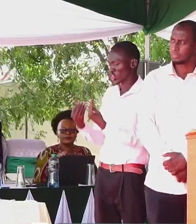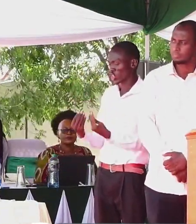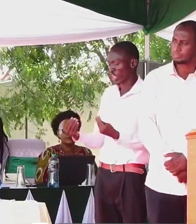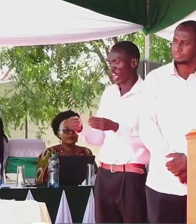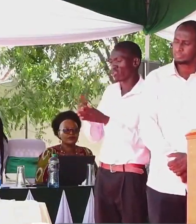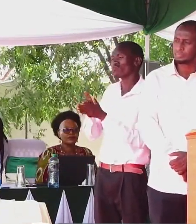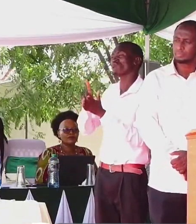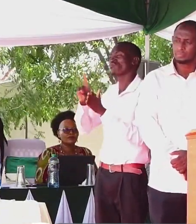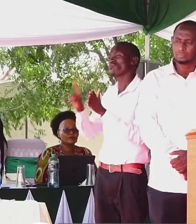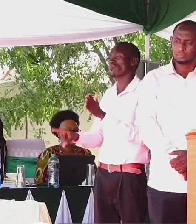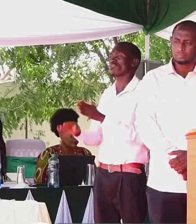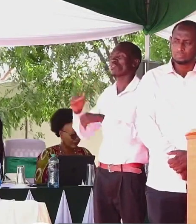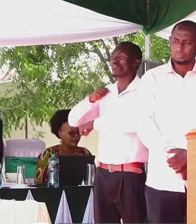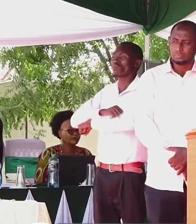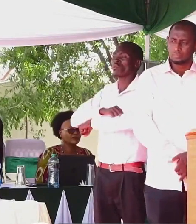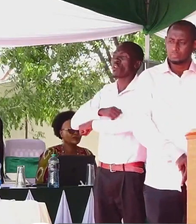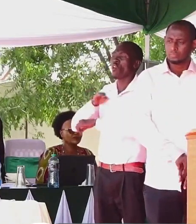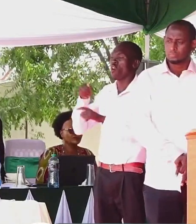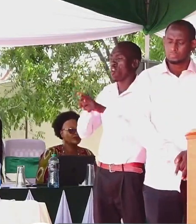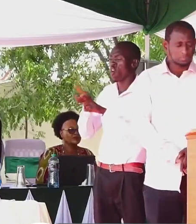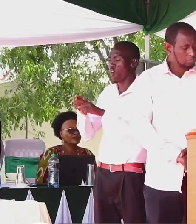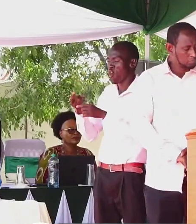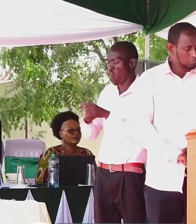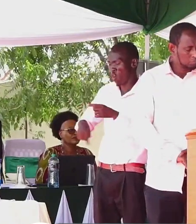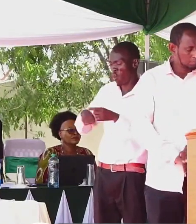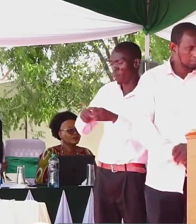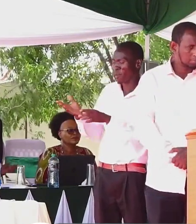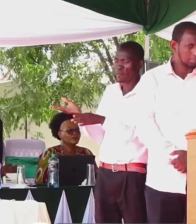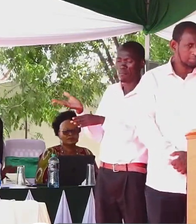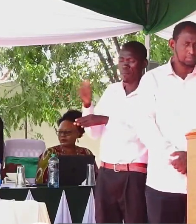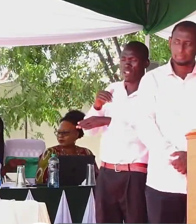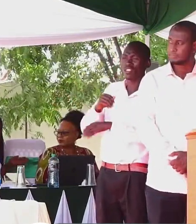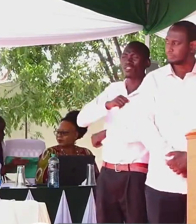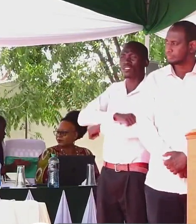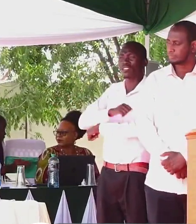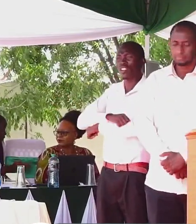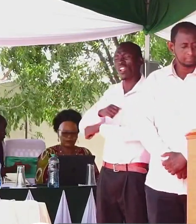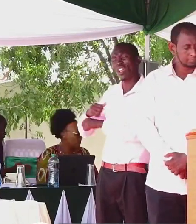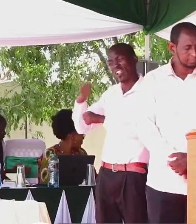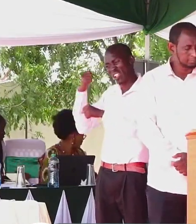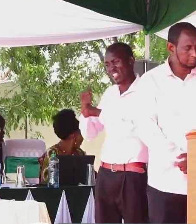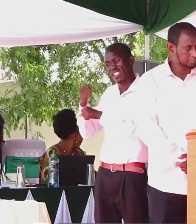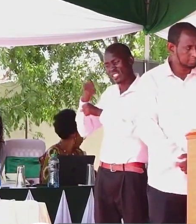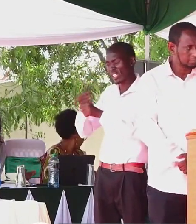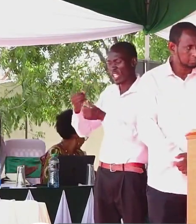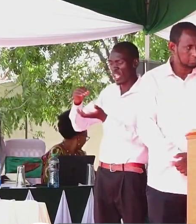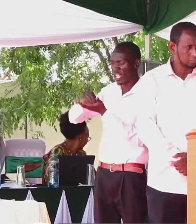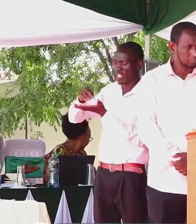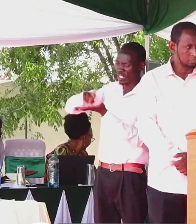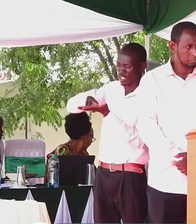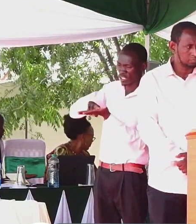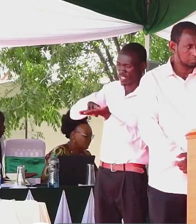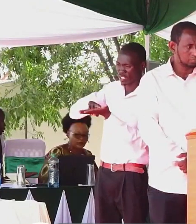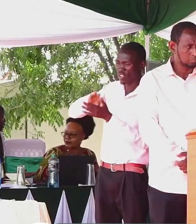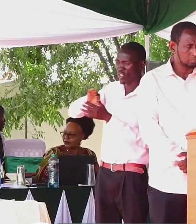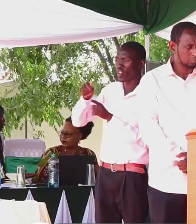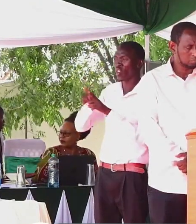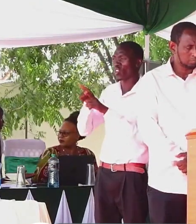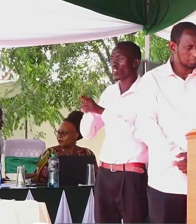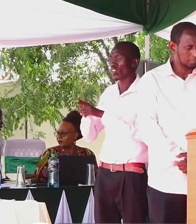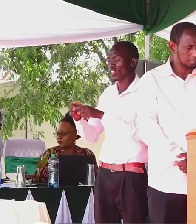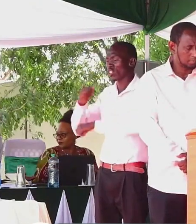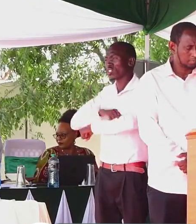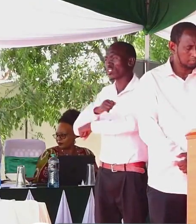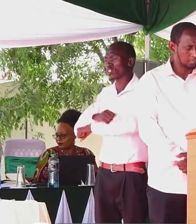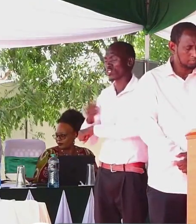our sole responsibility to make sure we bring back those children. So we do a lot of enrollment drive to make sure our children come back